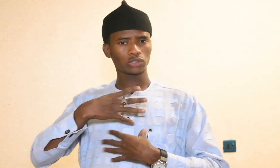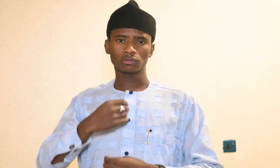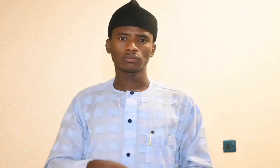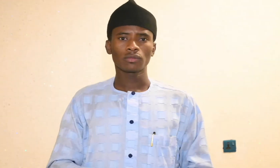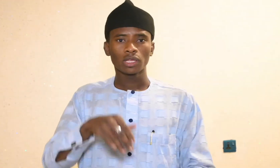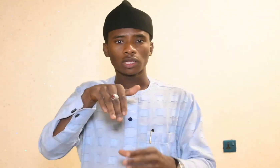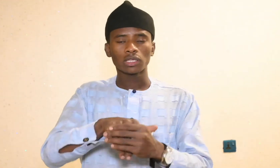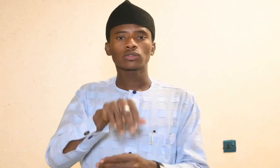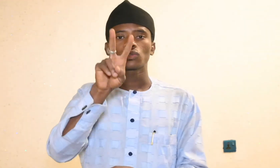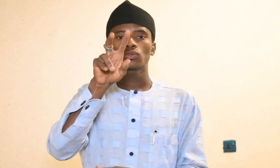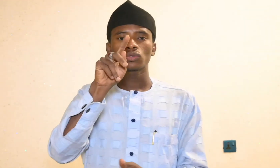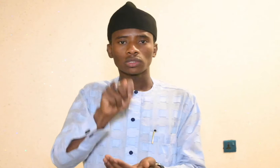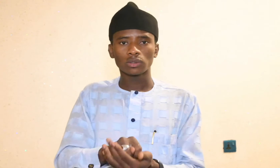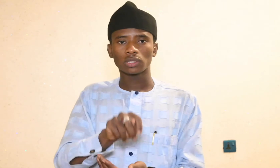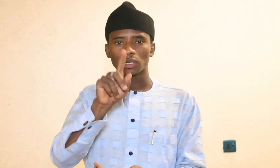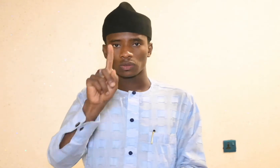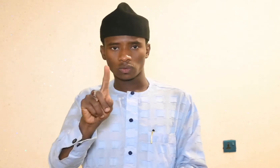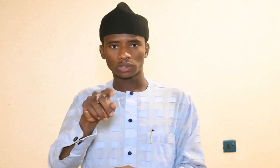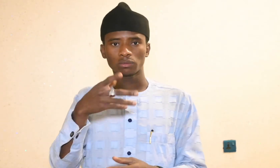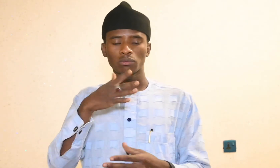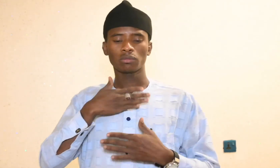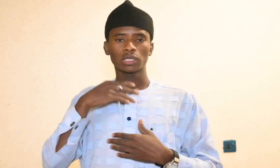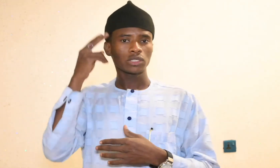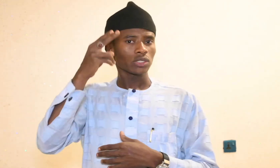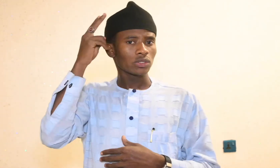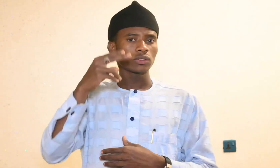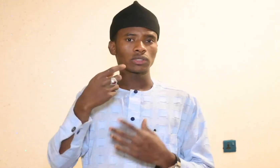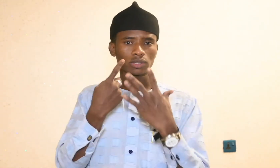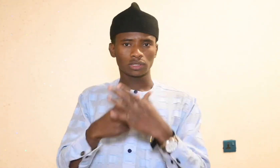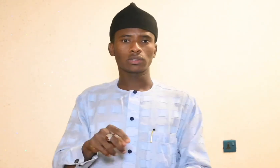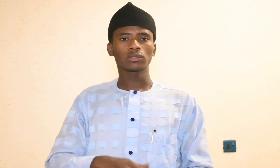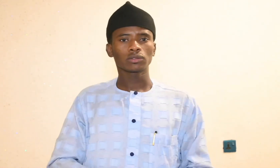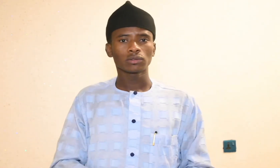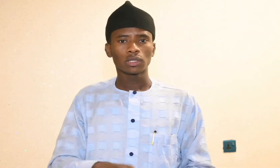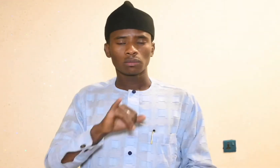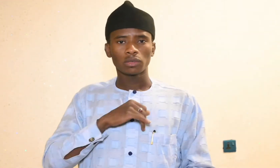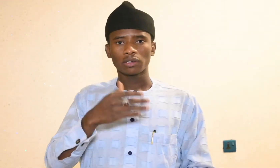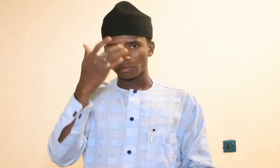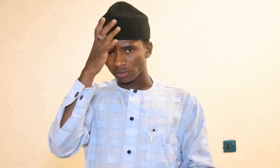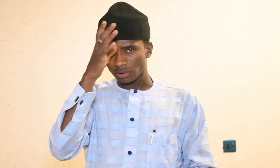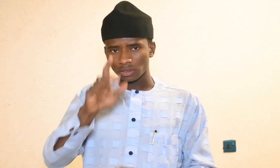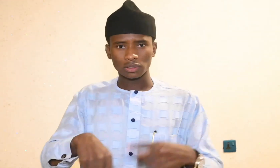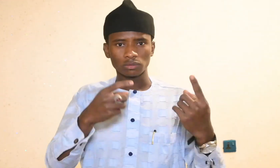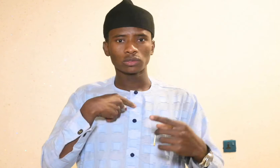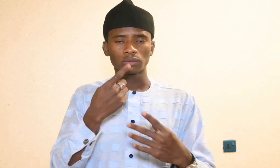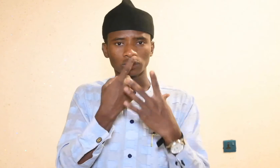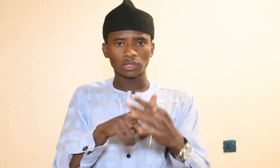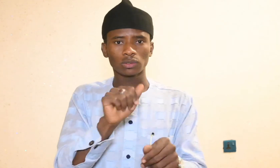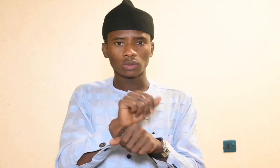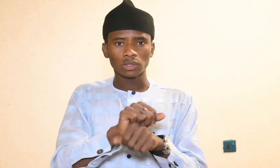2001, in the story that started, my supervisor wanted me to disown my proposed topic for the partial award of the higher national